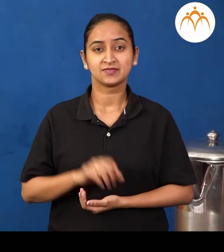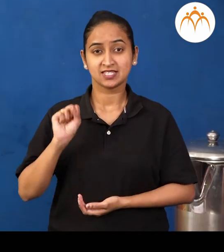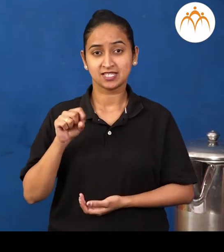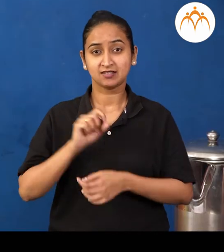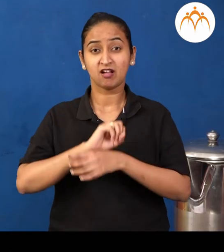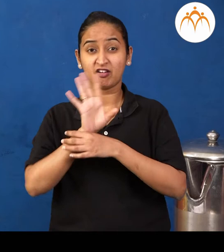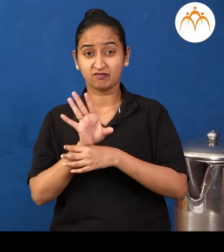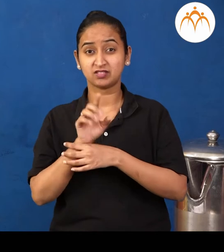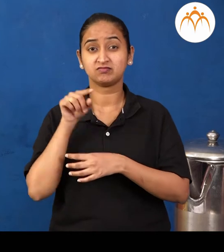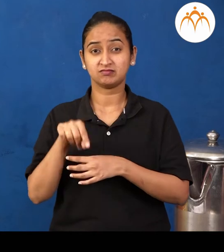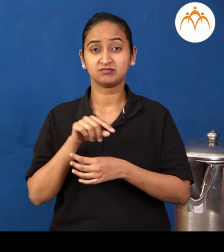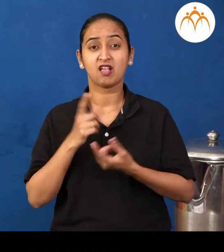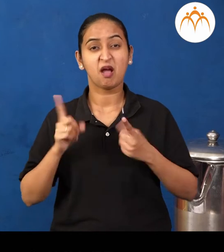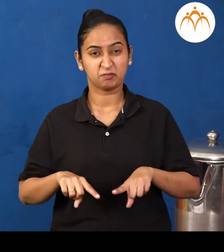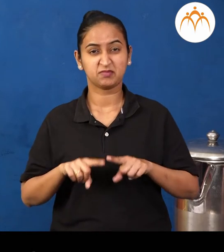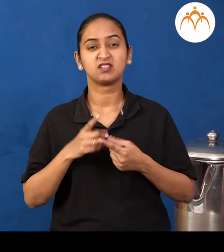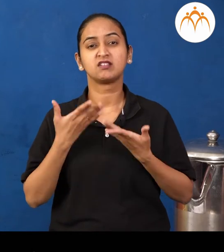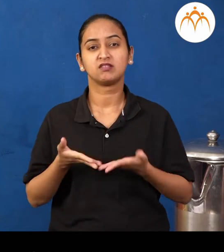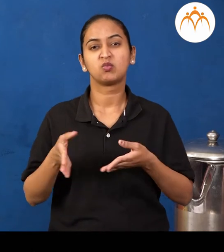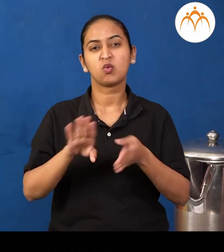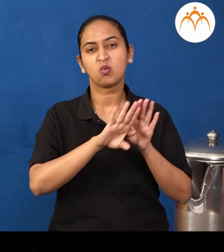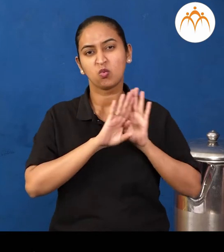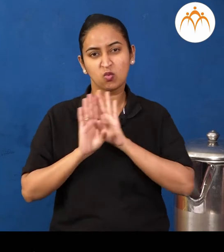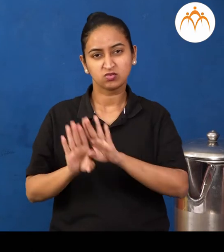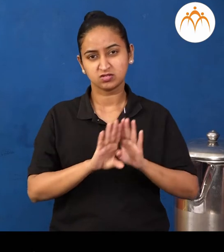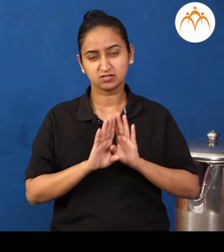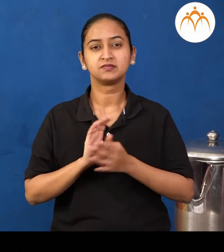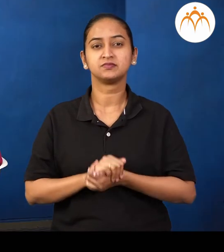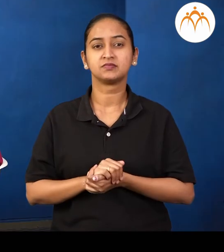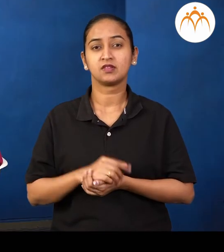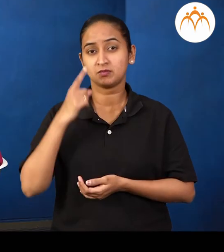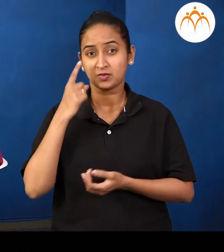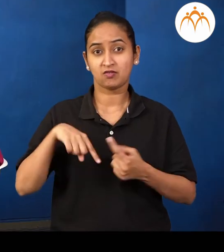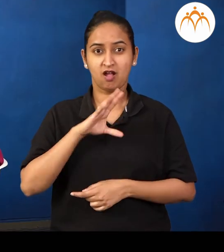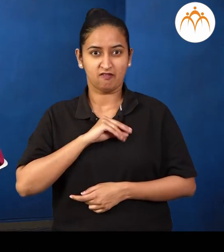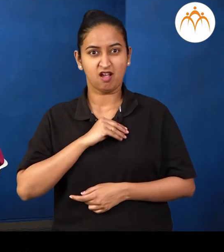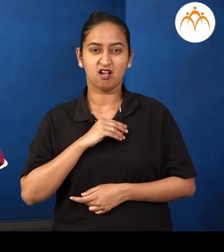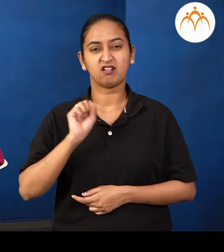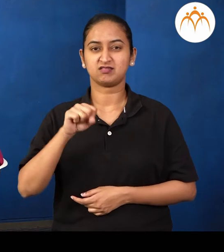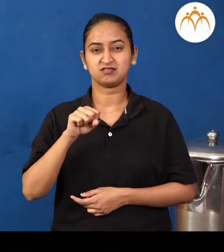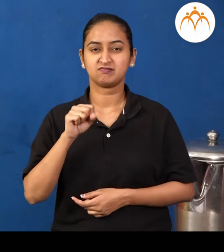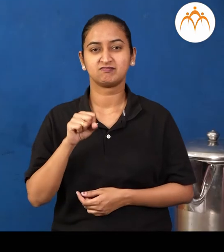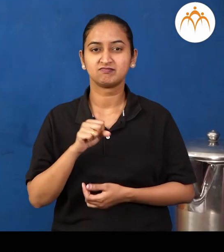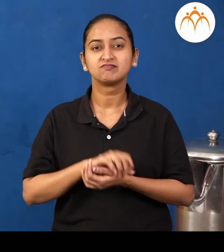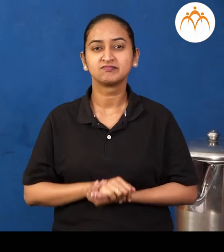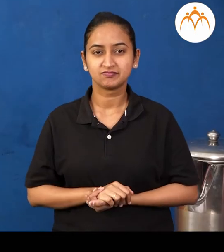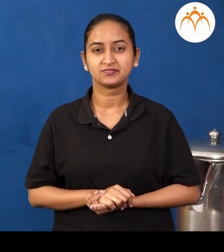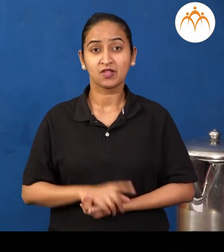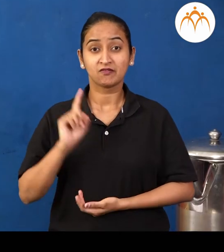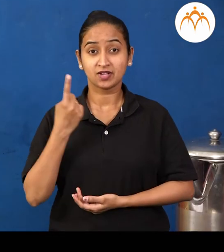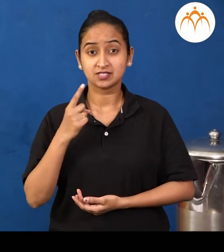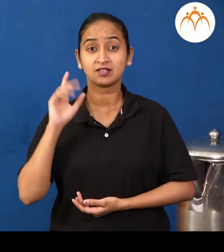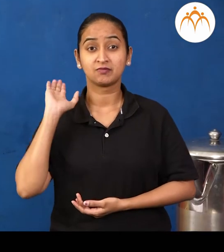Yes, you are right. This is all because of Covid. Mom, people are still scared.